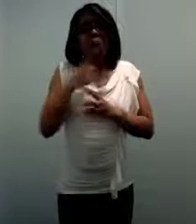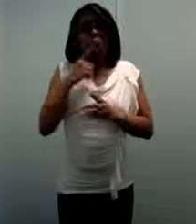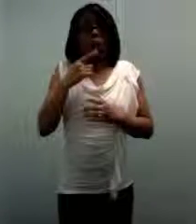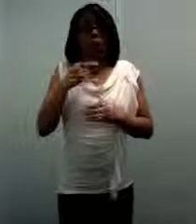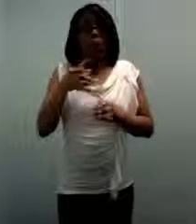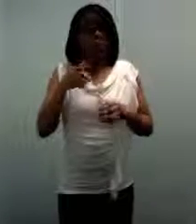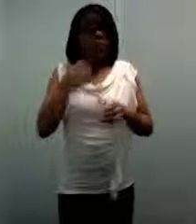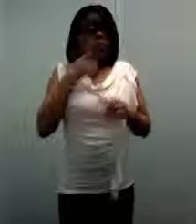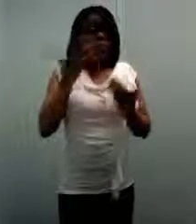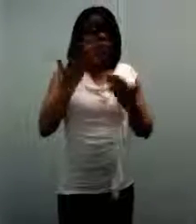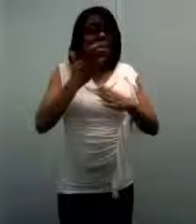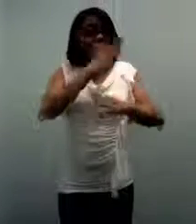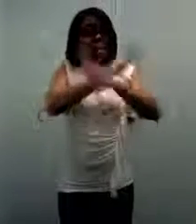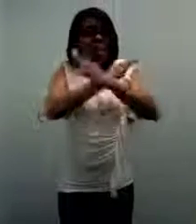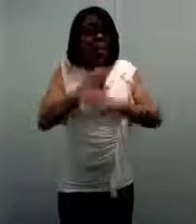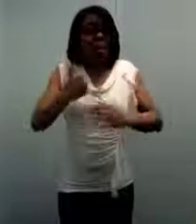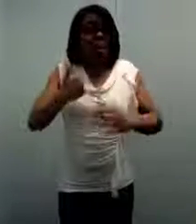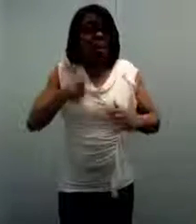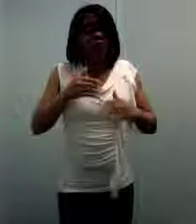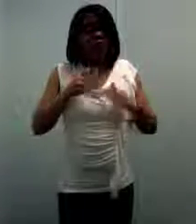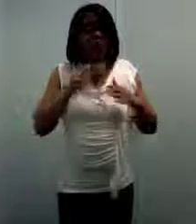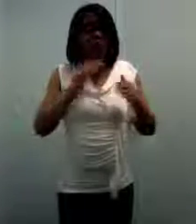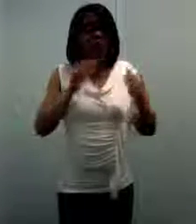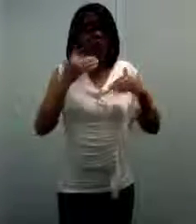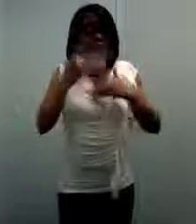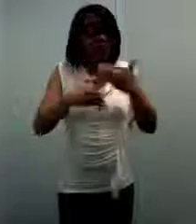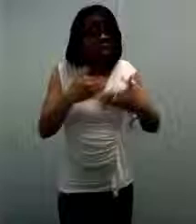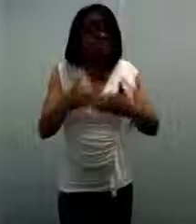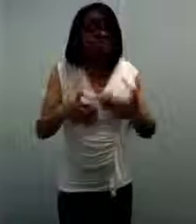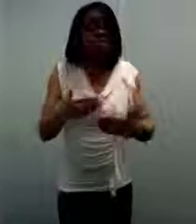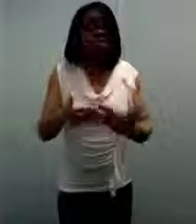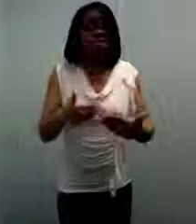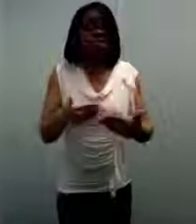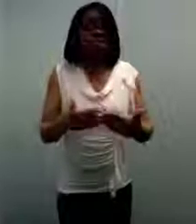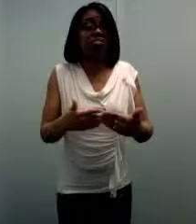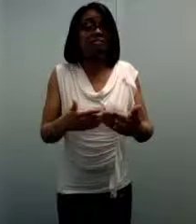in moving this agenda forward is